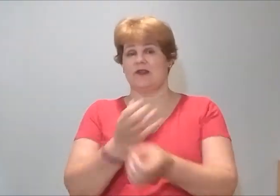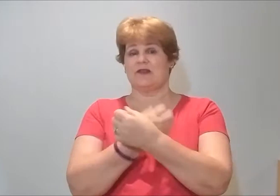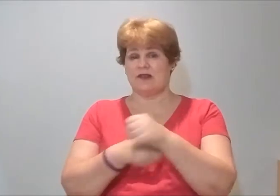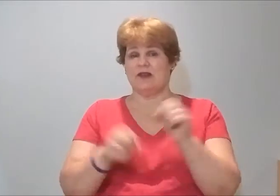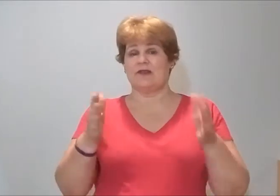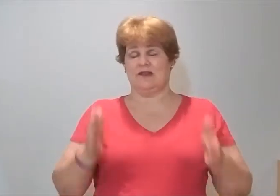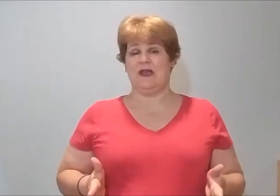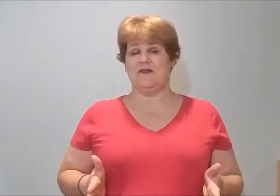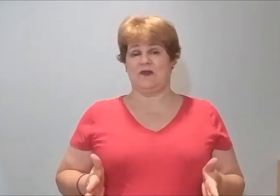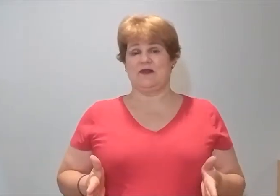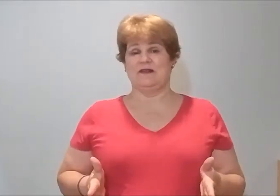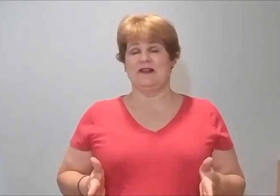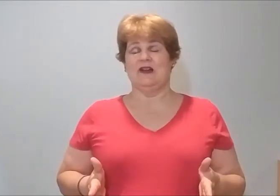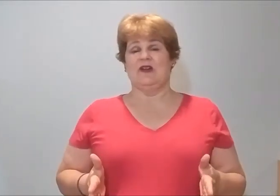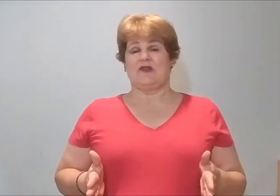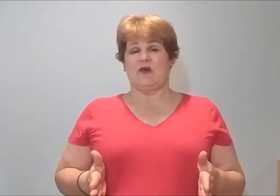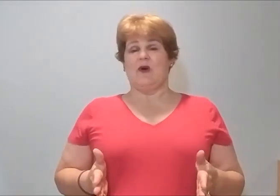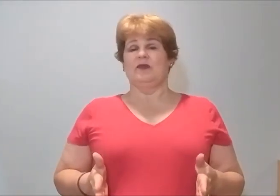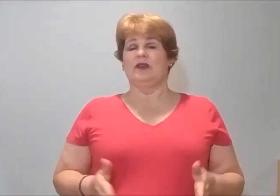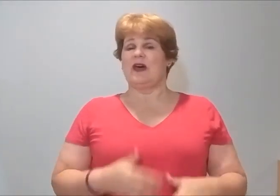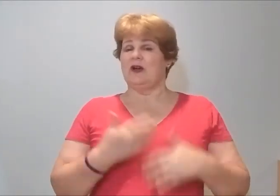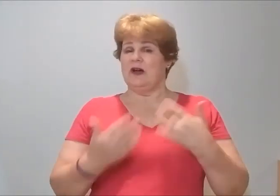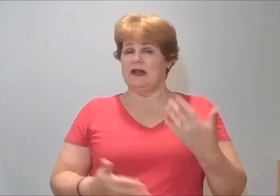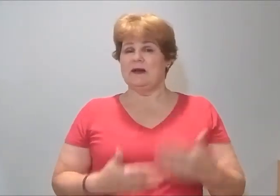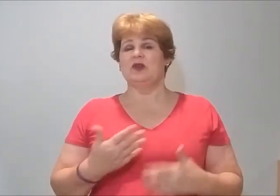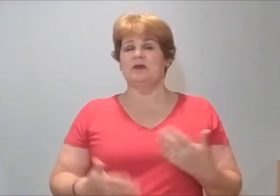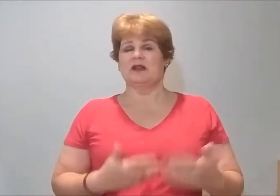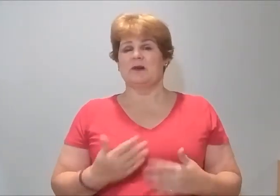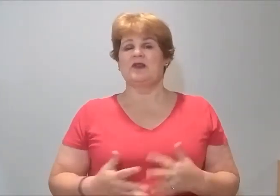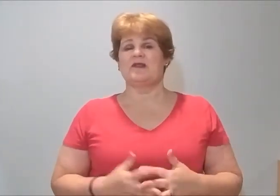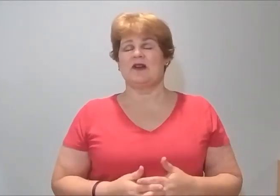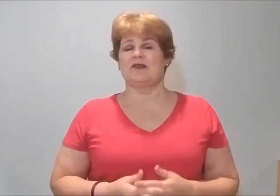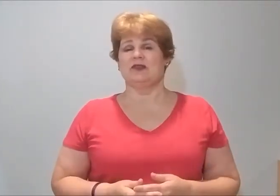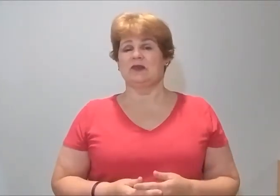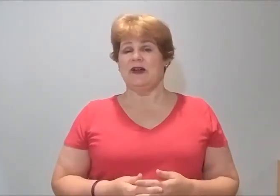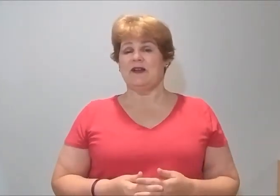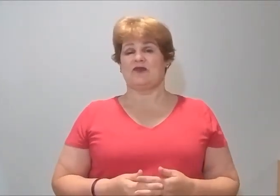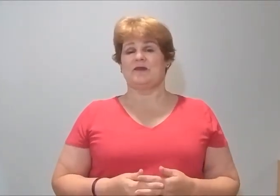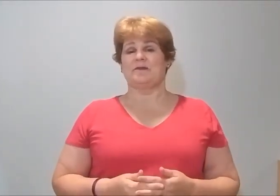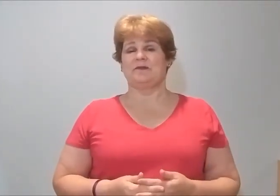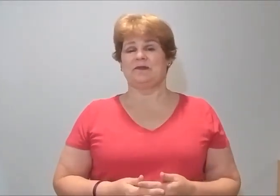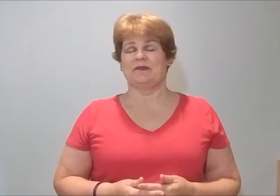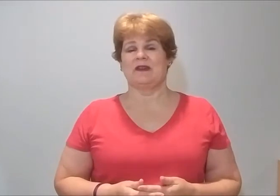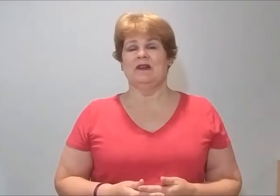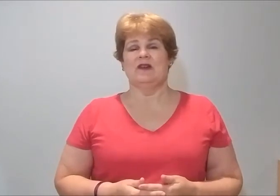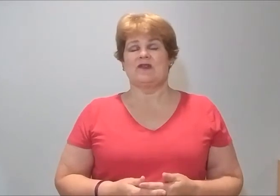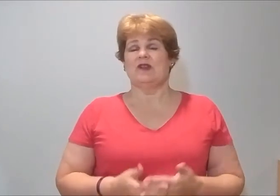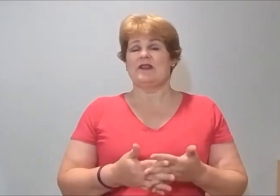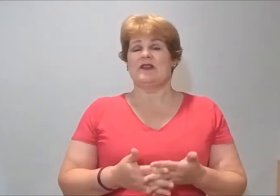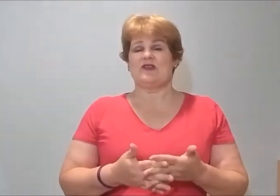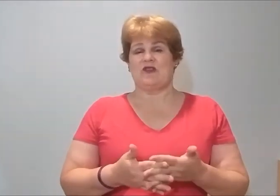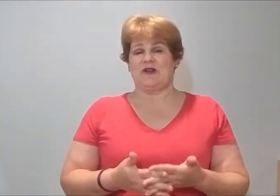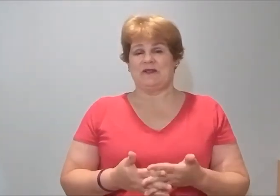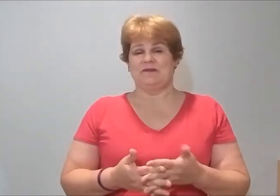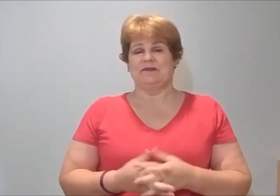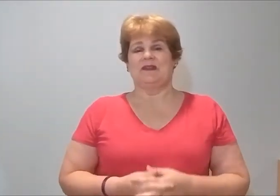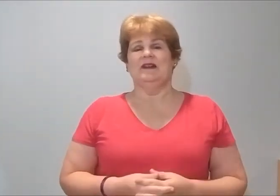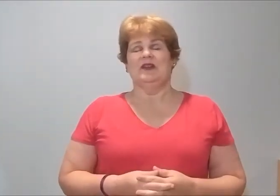Jesus and Savior. So hopefully that'll enable you to pick up these signs a little faster. So let's get started. The